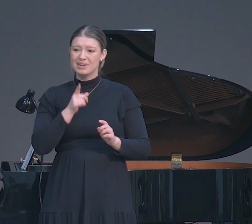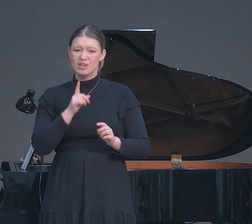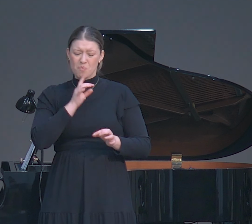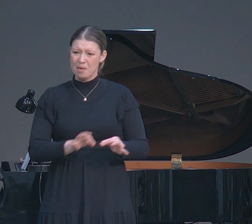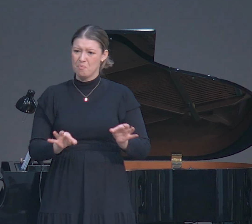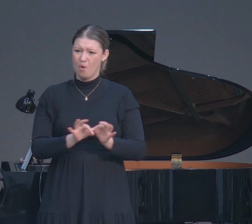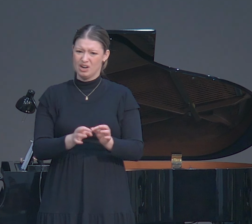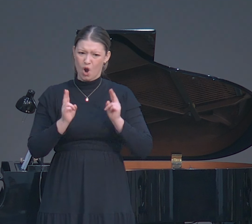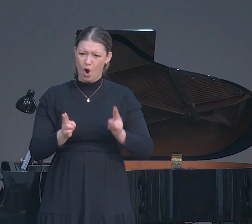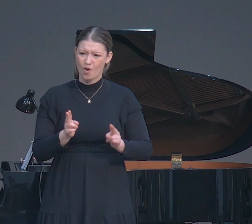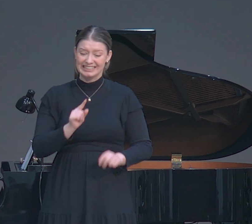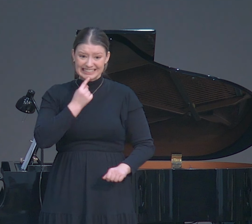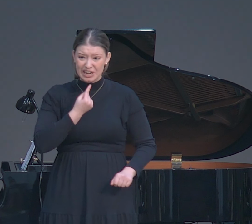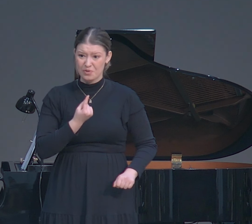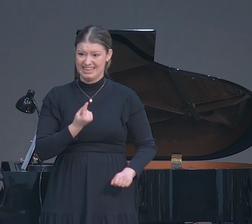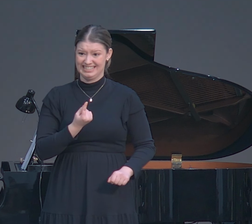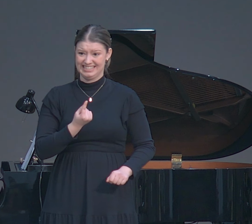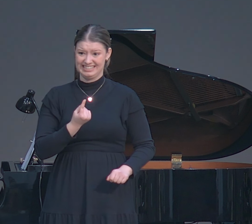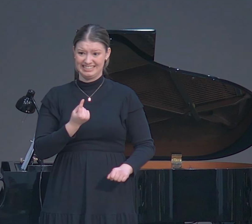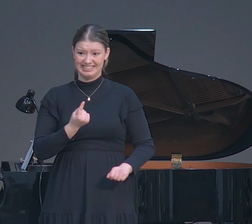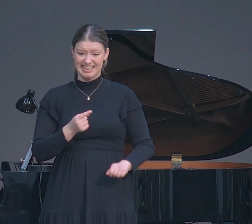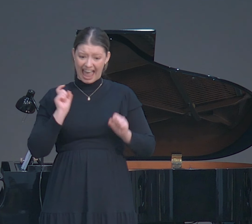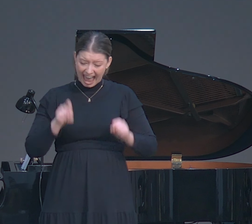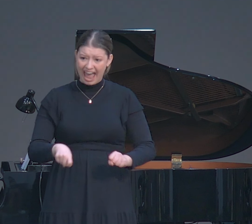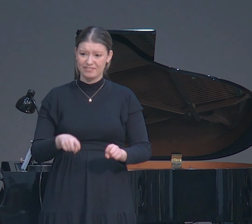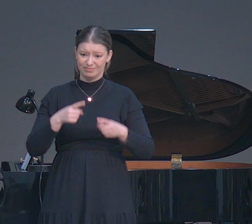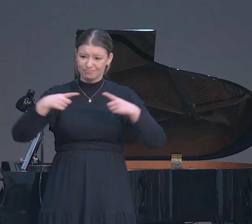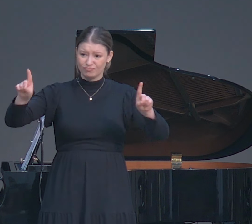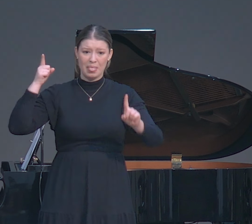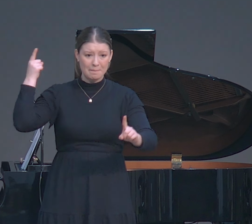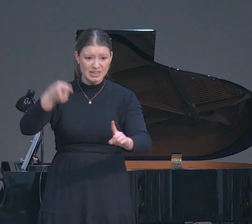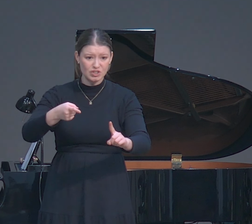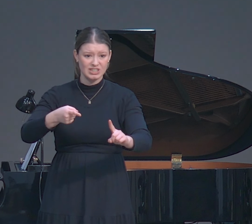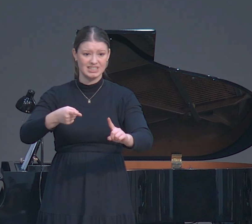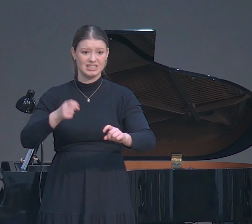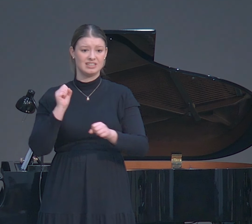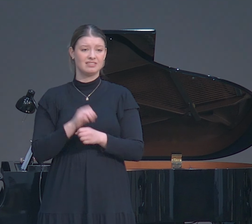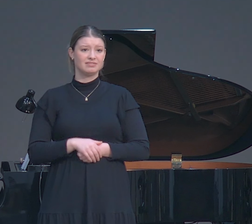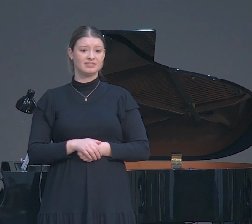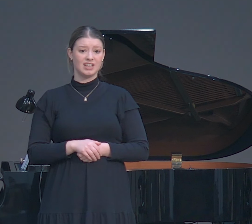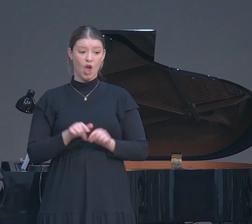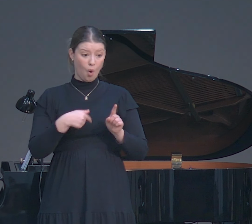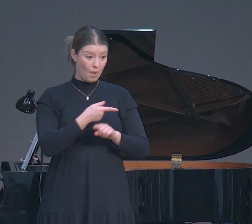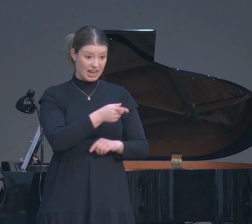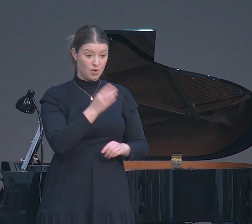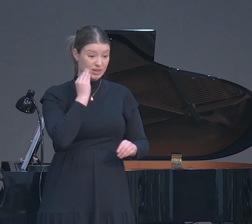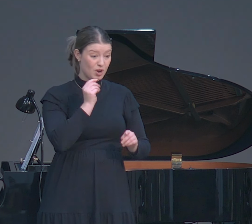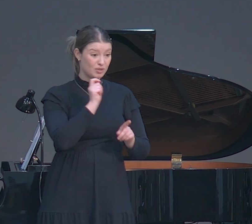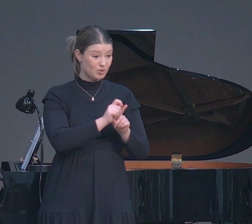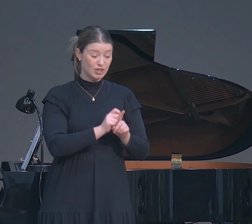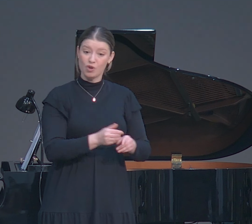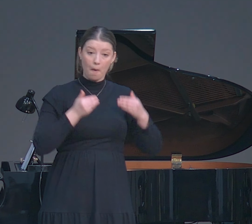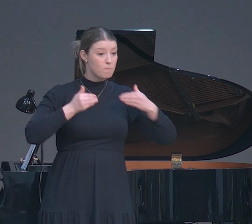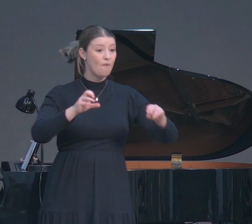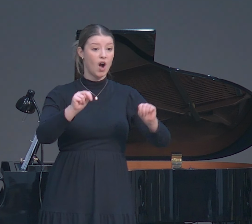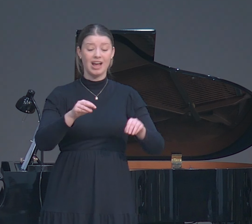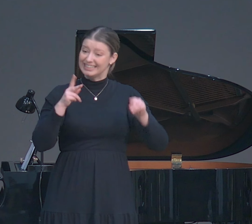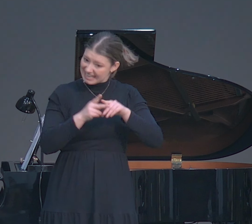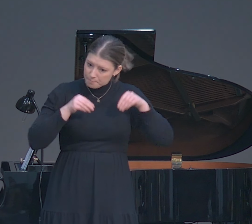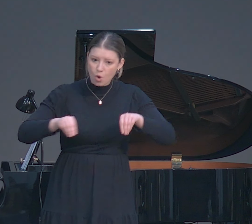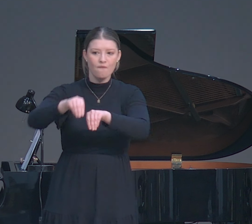mission. It's urgent. So when you get persecution, move on. Keep it going.